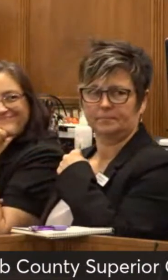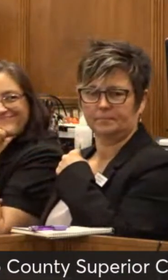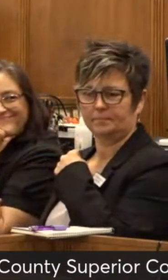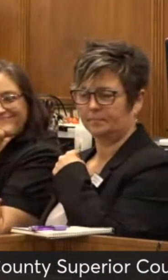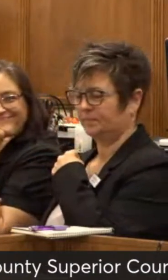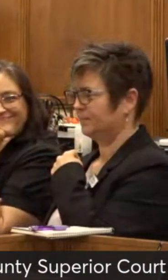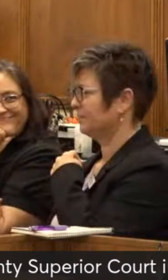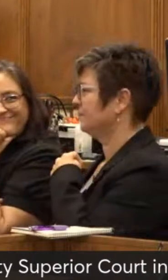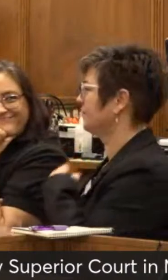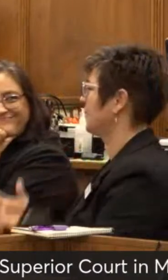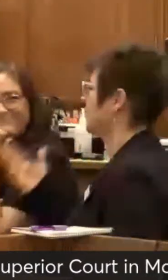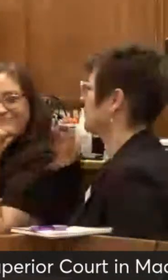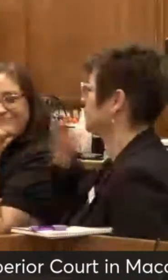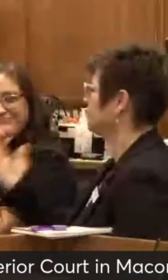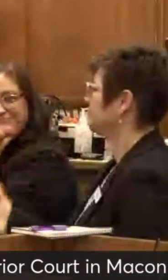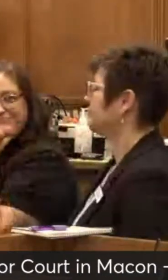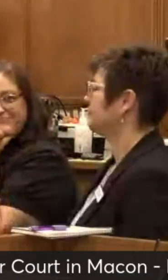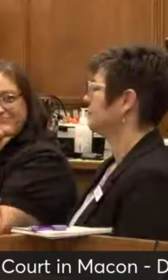Thank you.